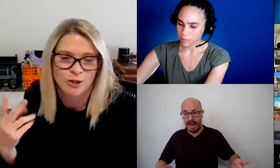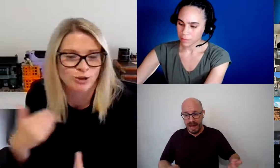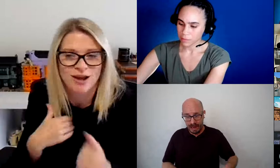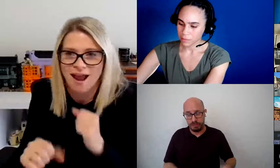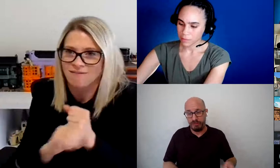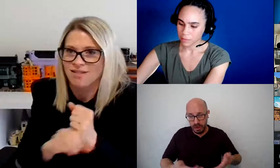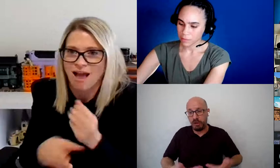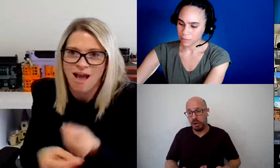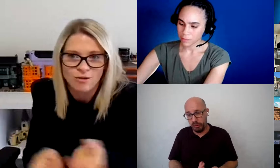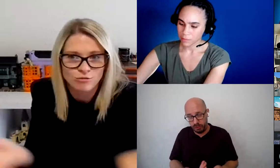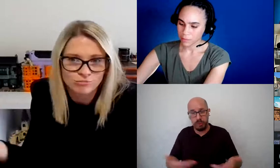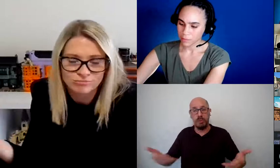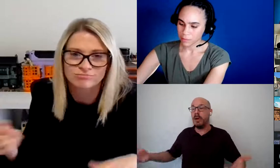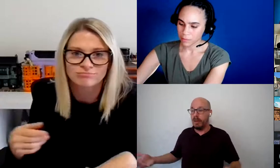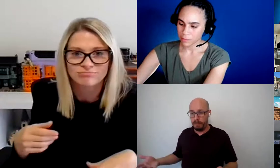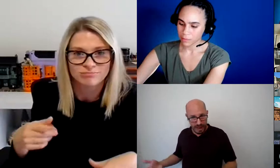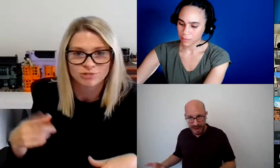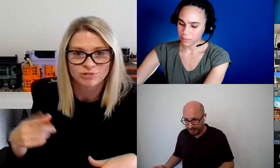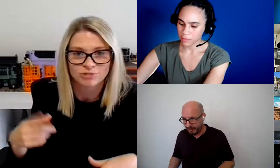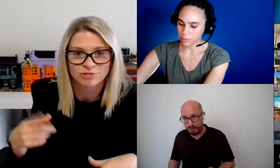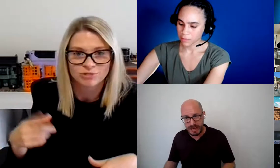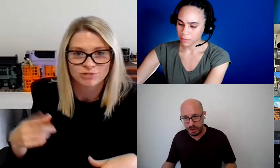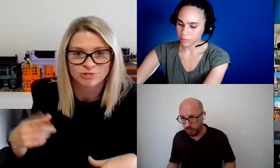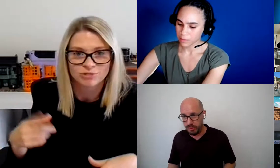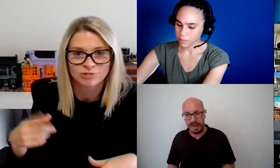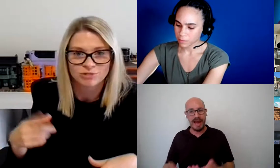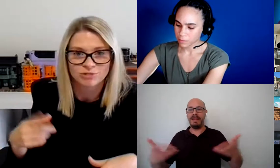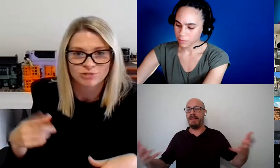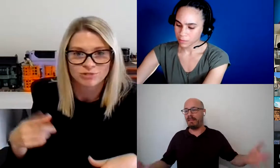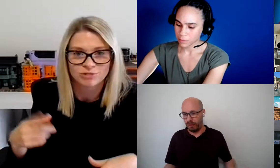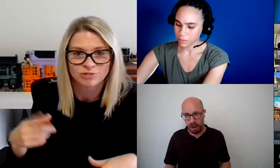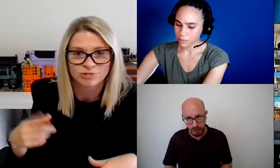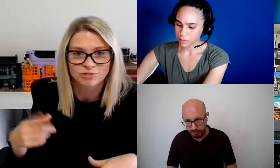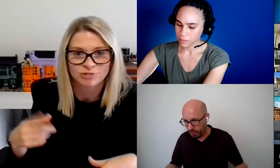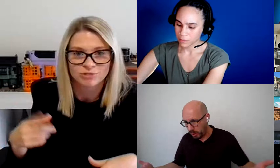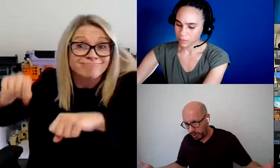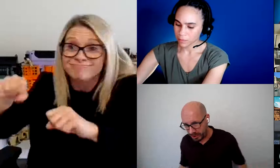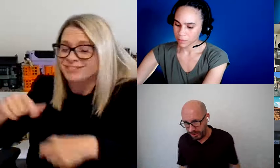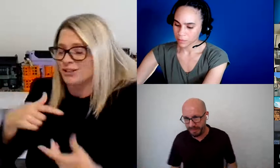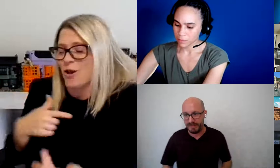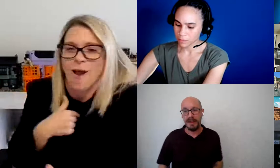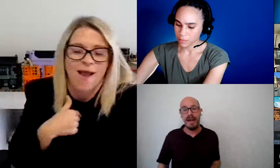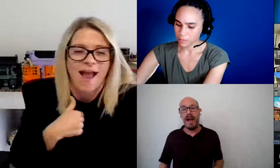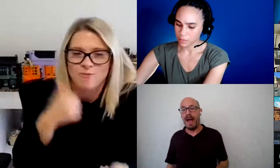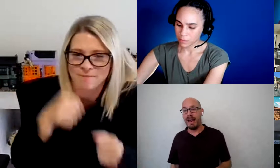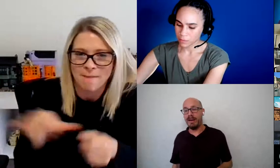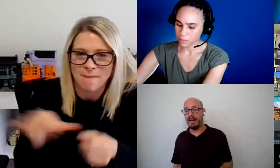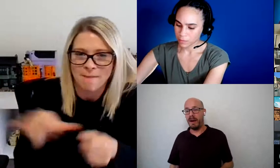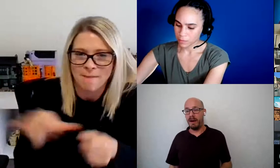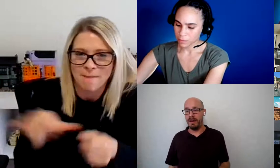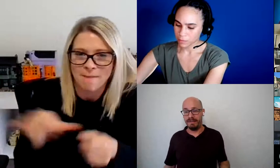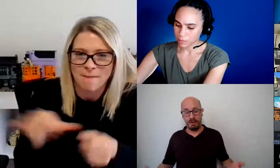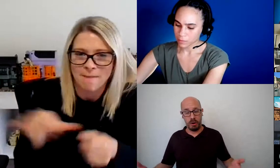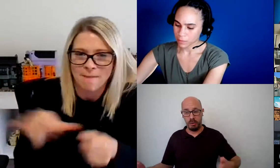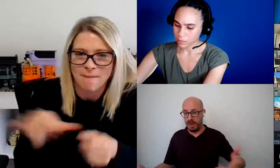actress, a young girl to act in Speed 2. They had this flyer for the auditions. And so